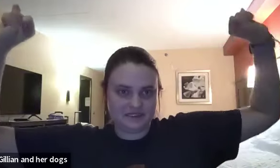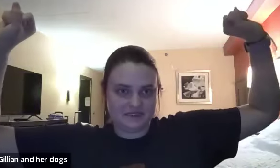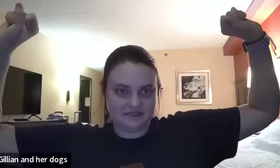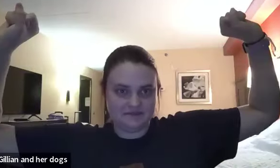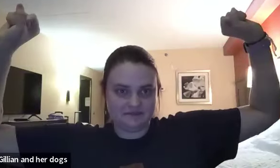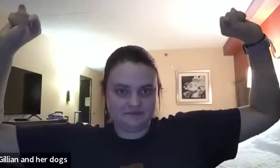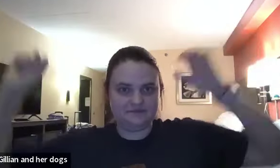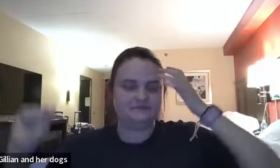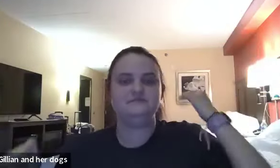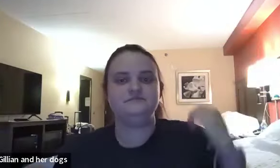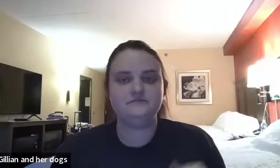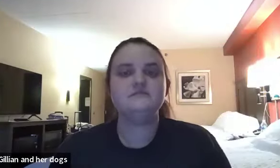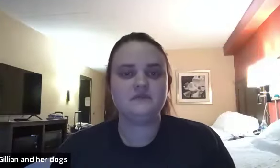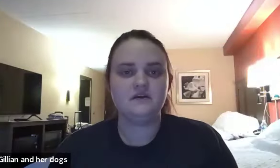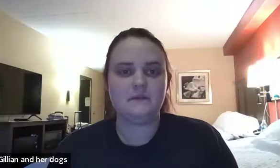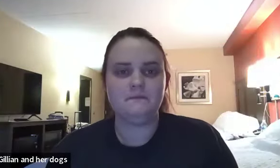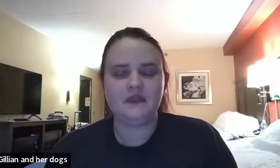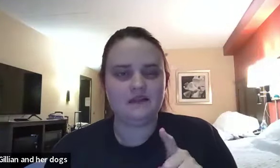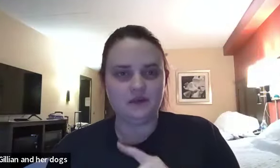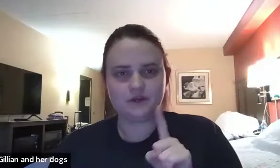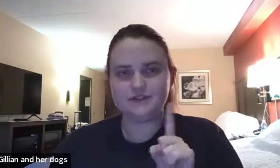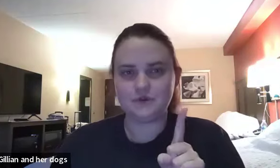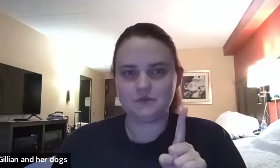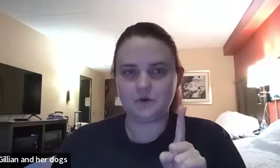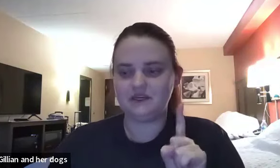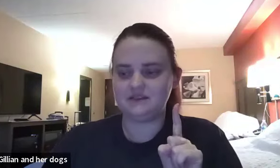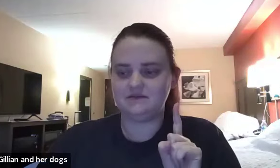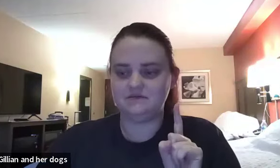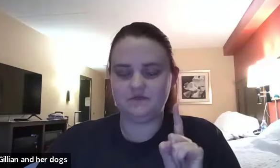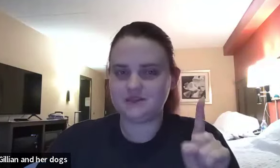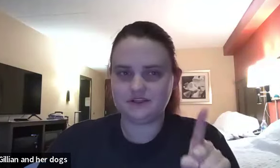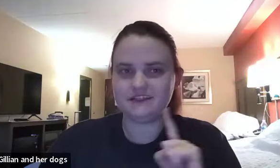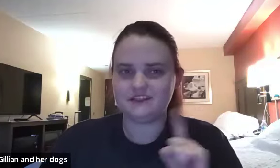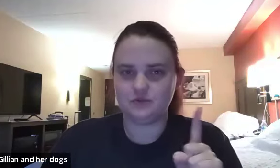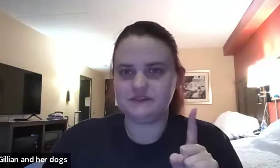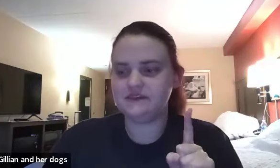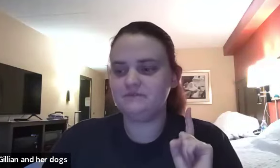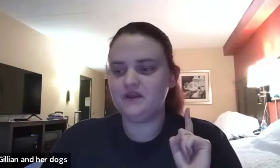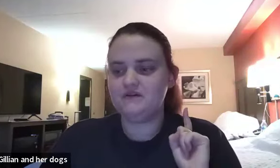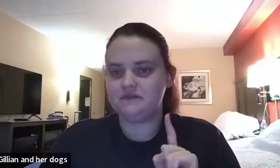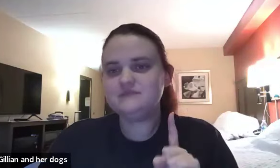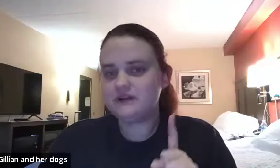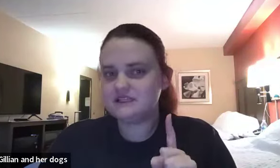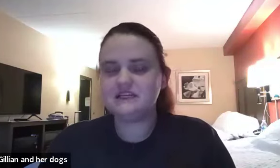President. Okay. We're going to do one more because vice president is super easy. Vice president is